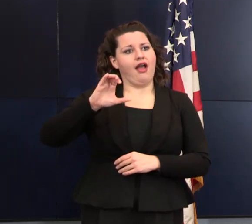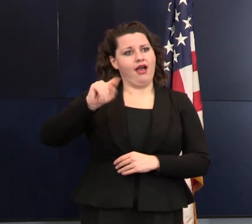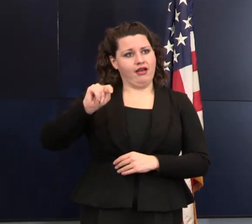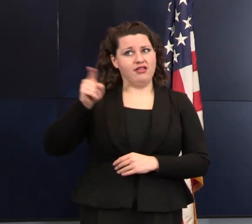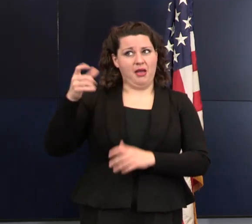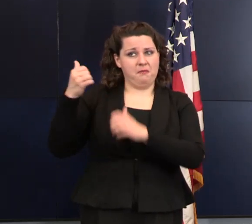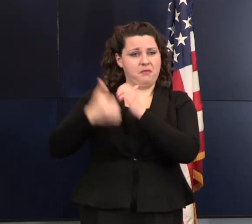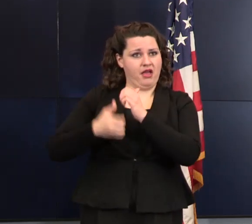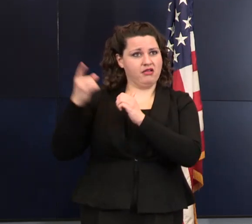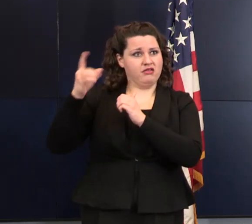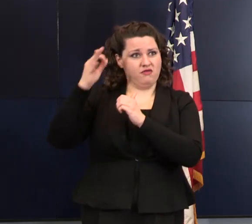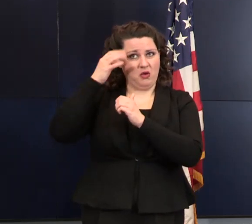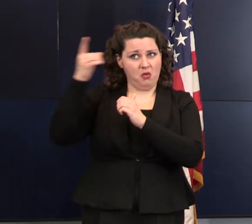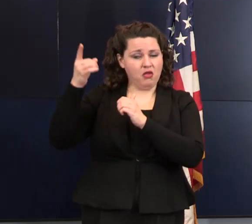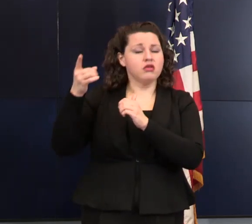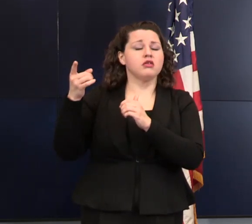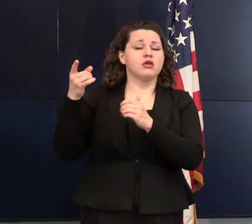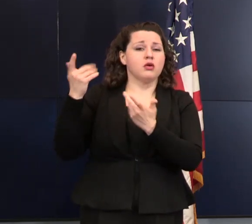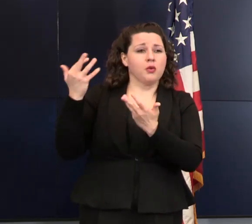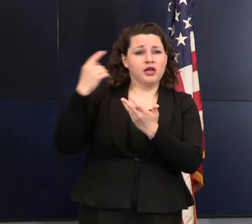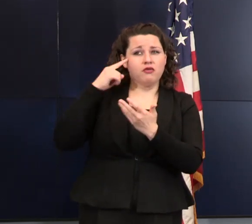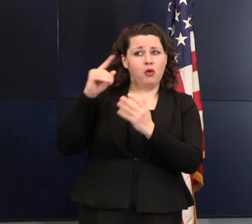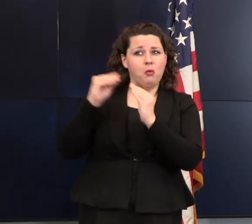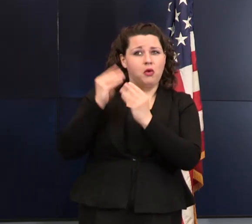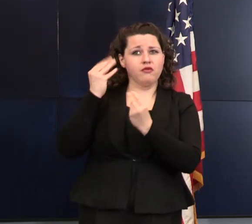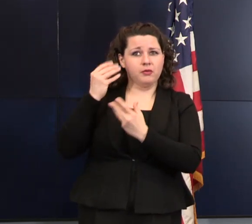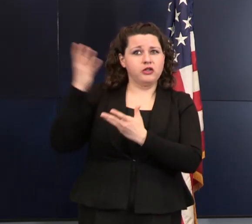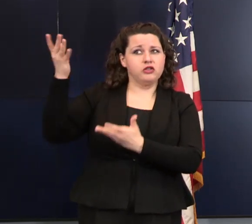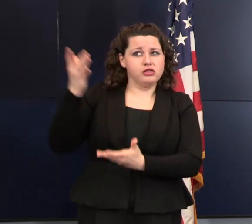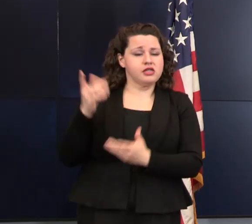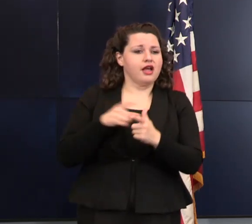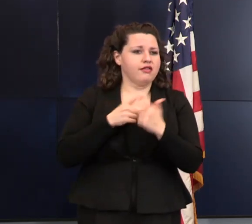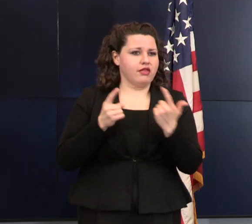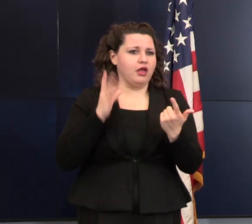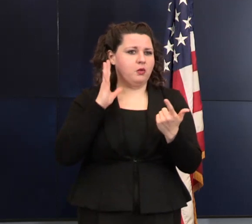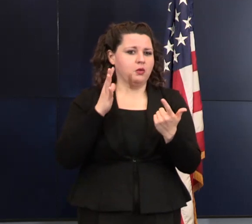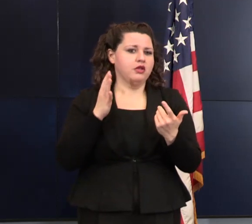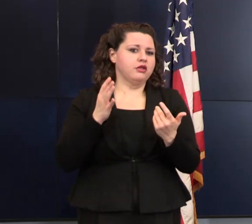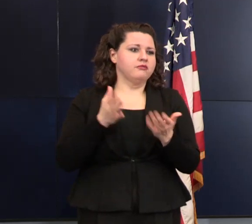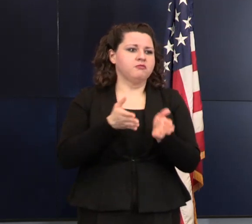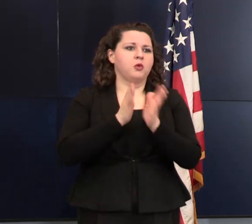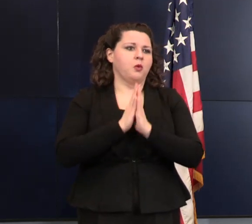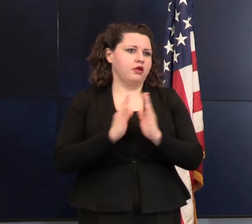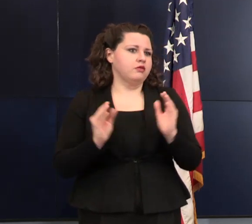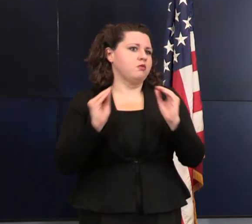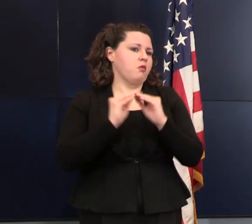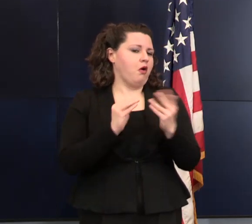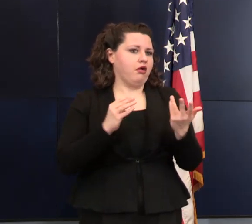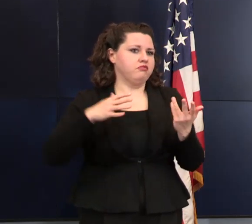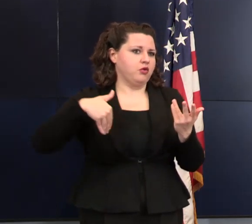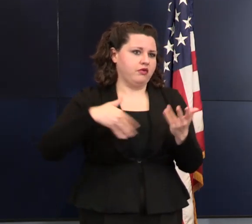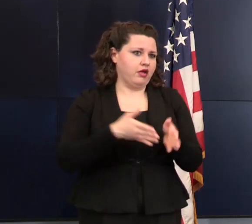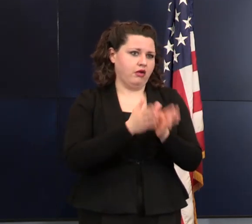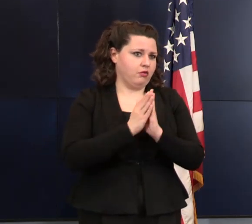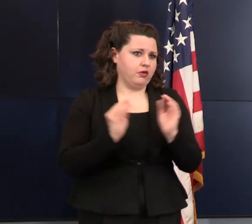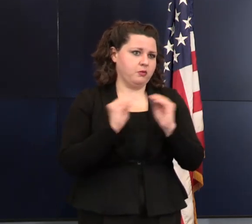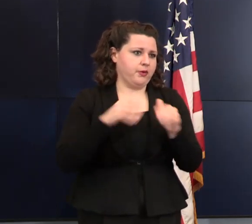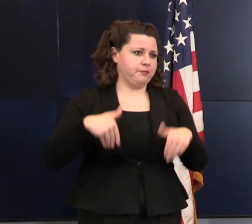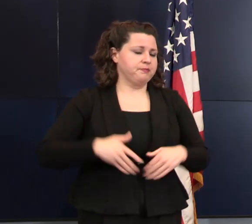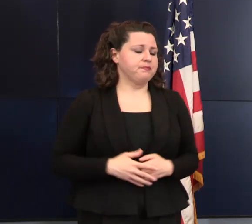federal level, and so we're waiting to get more information on that before I will be making any additional request to the Legislative